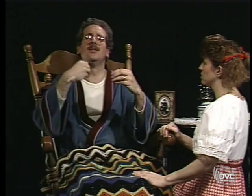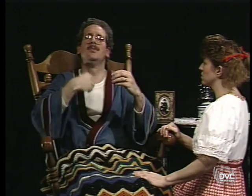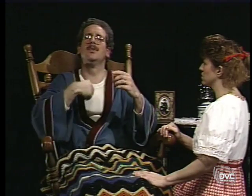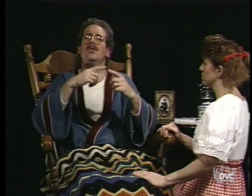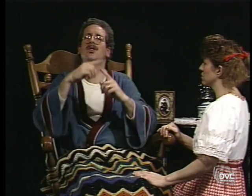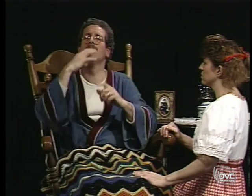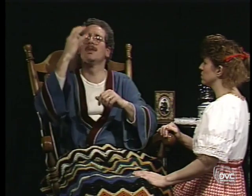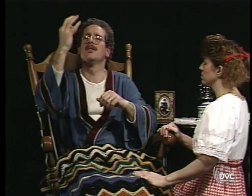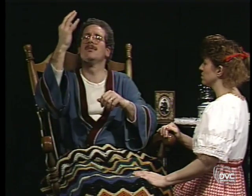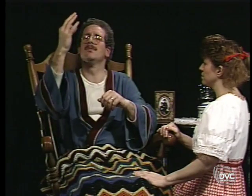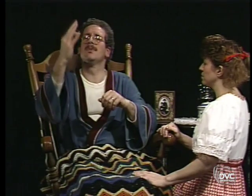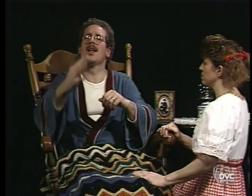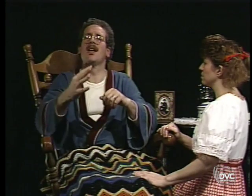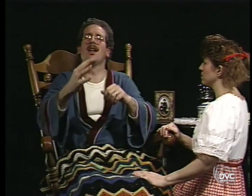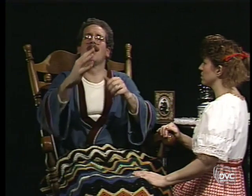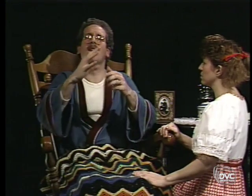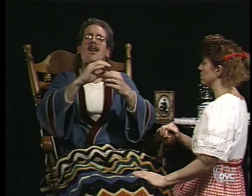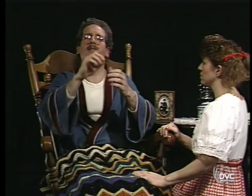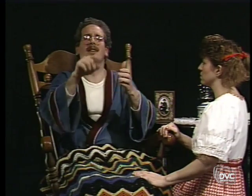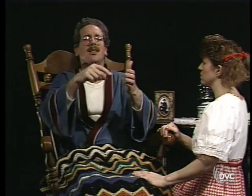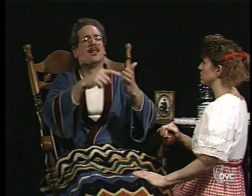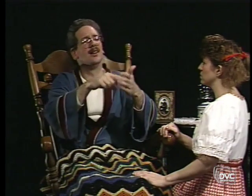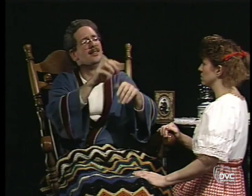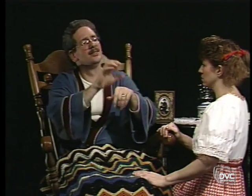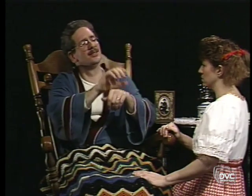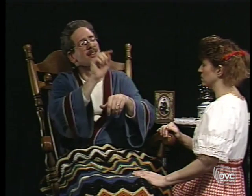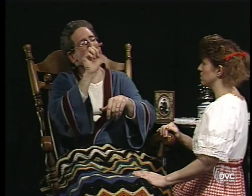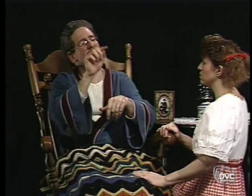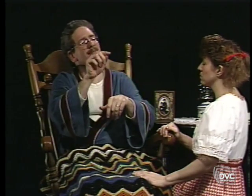given me to be the pastor of this